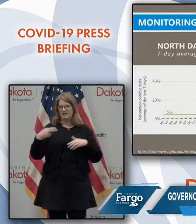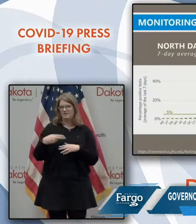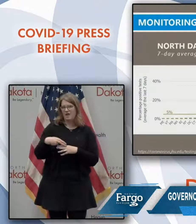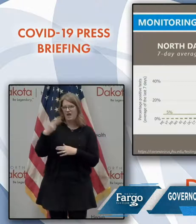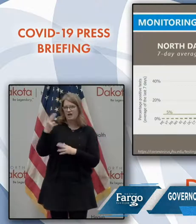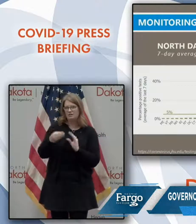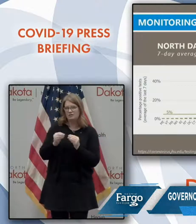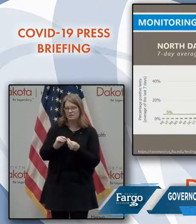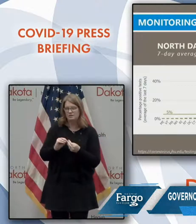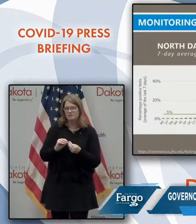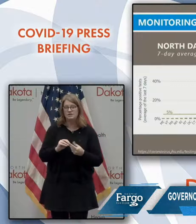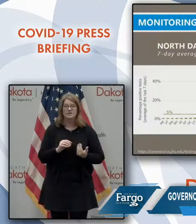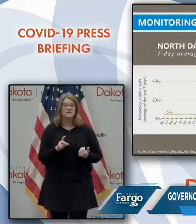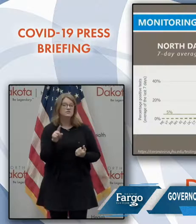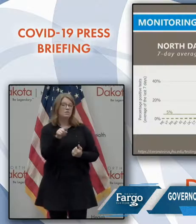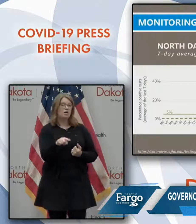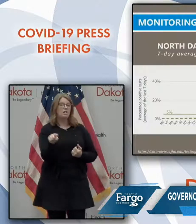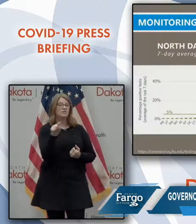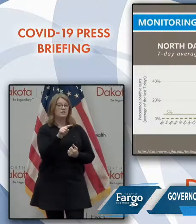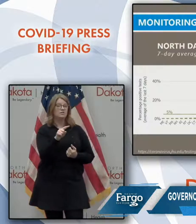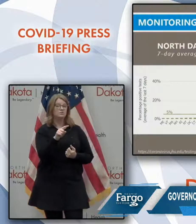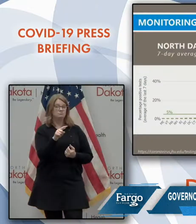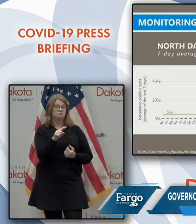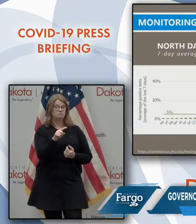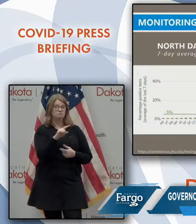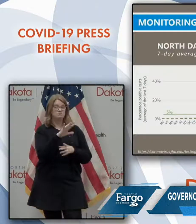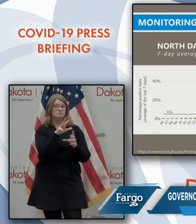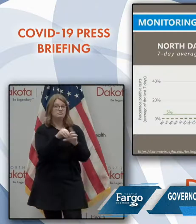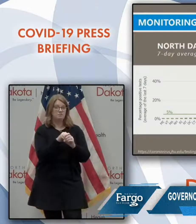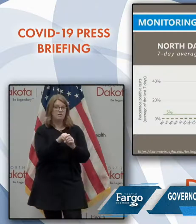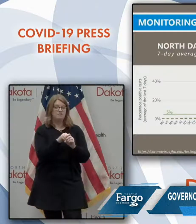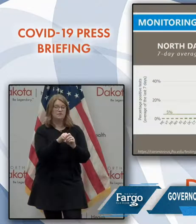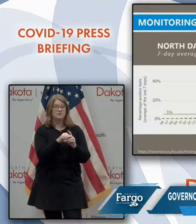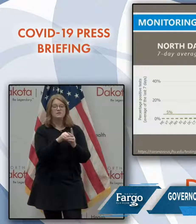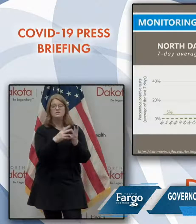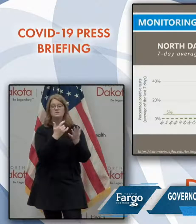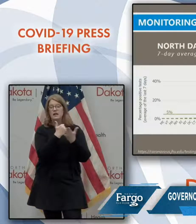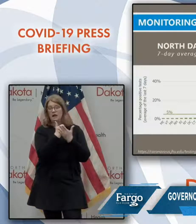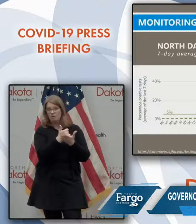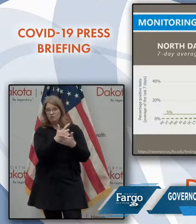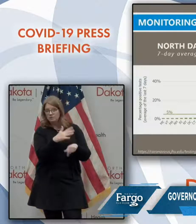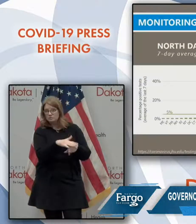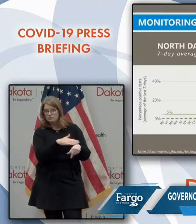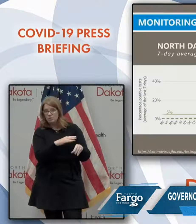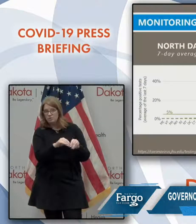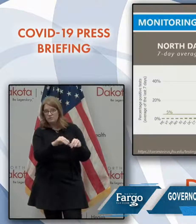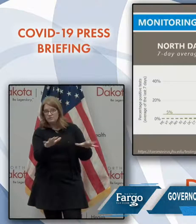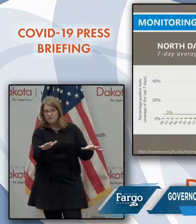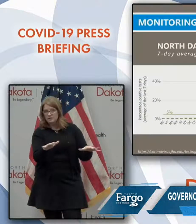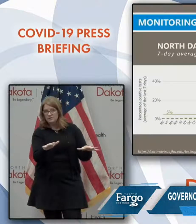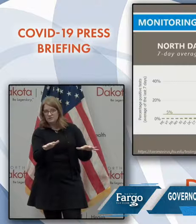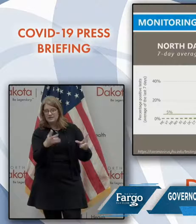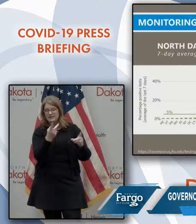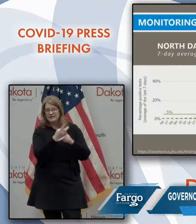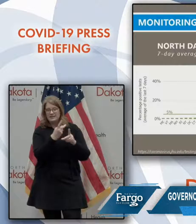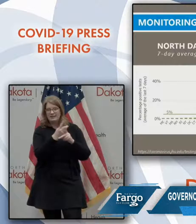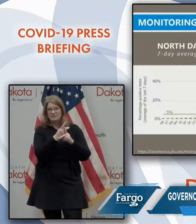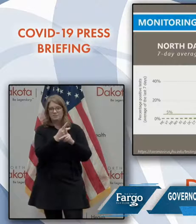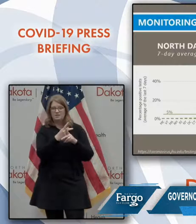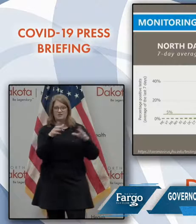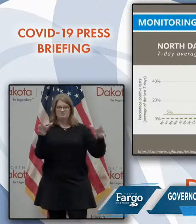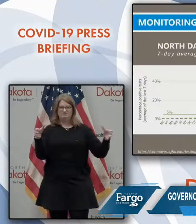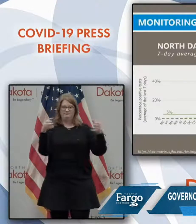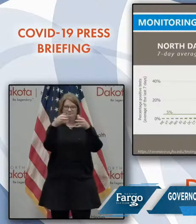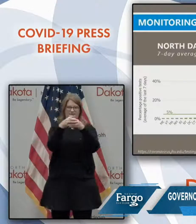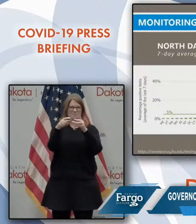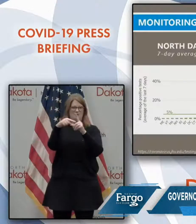you to all the North Dakotans who are doing their part to help slow the spread and to keep our positivity down. And thanks to all the